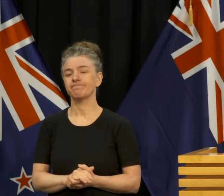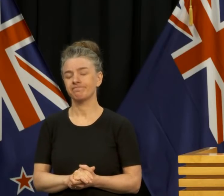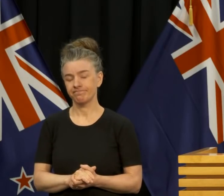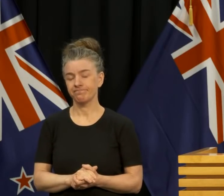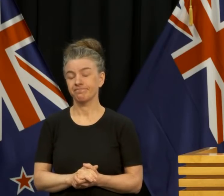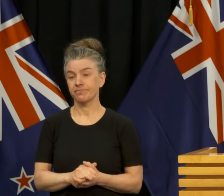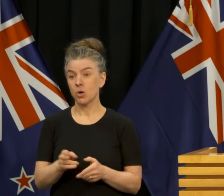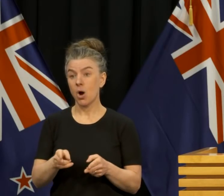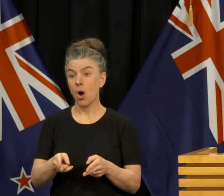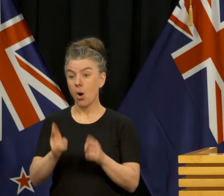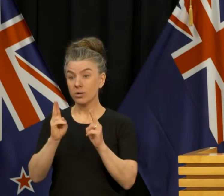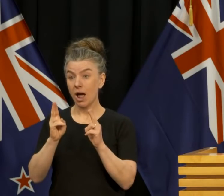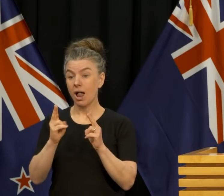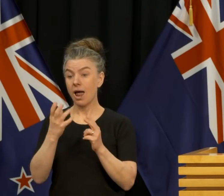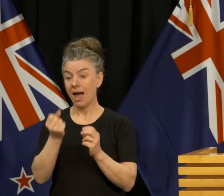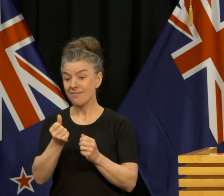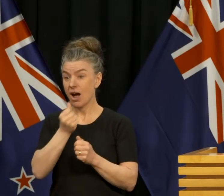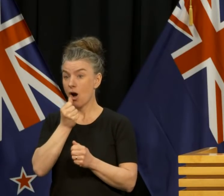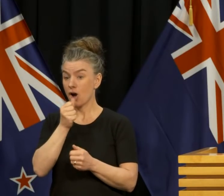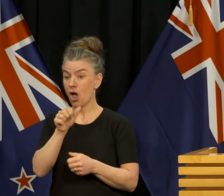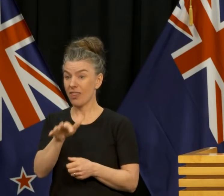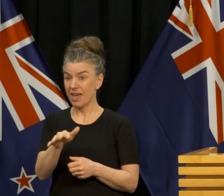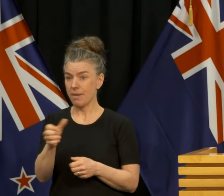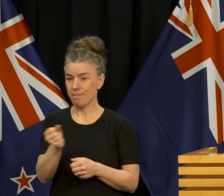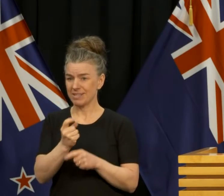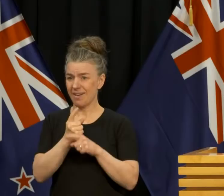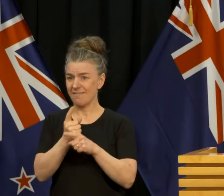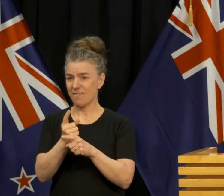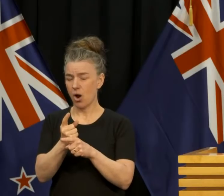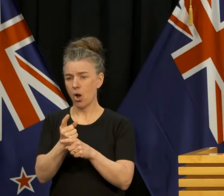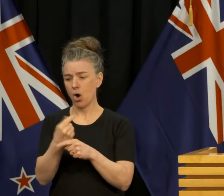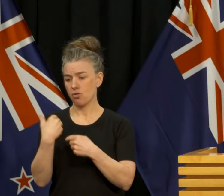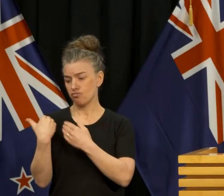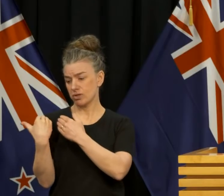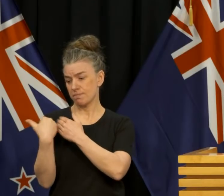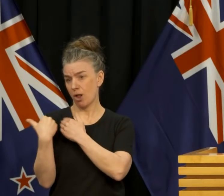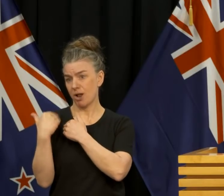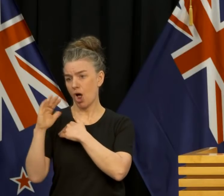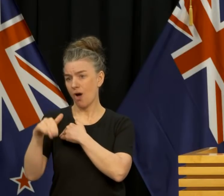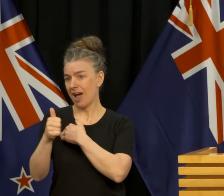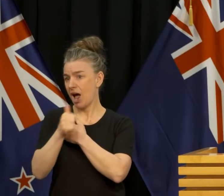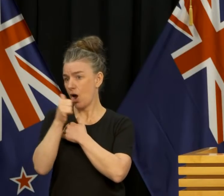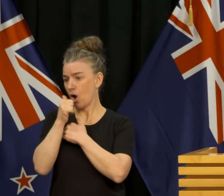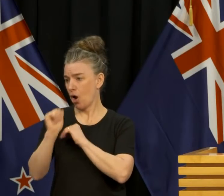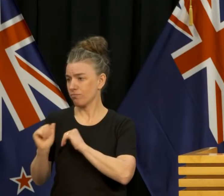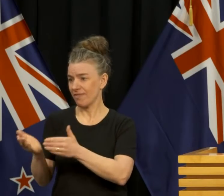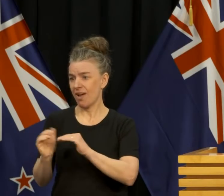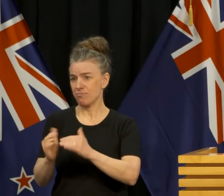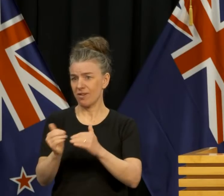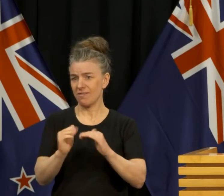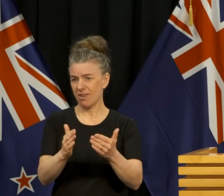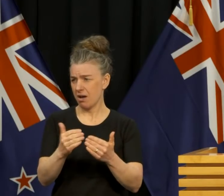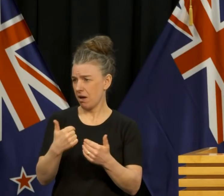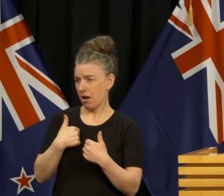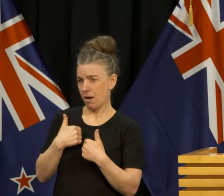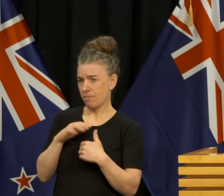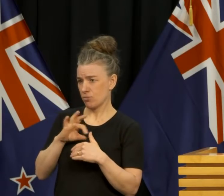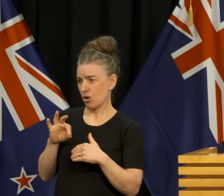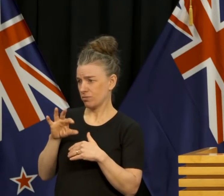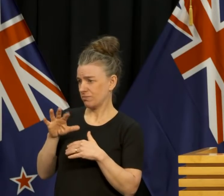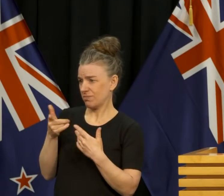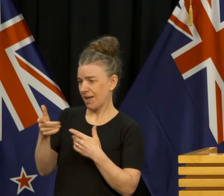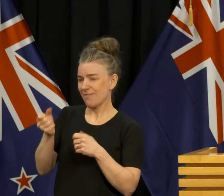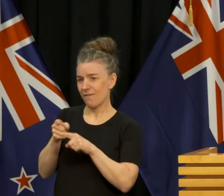they are serving alcohol have to adhere to host responsibility policies, and I'm not going to give them instructions about that. They have